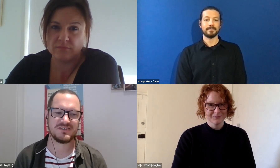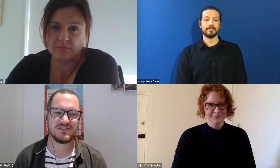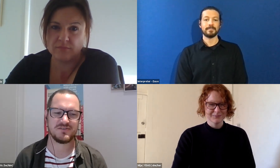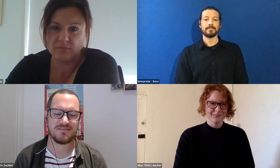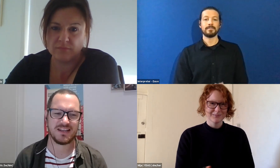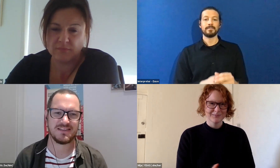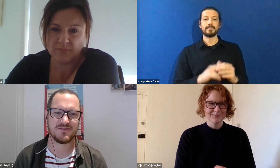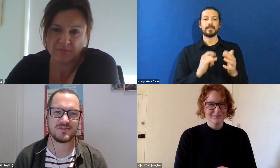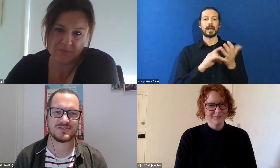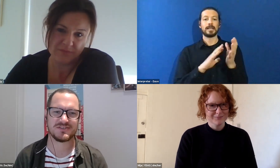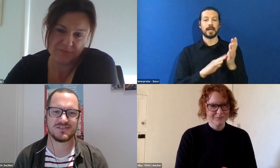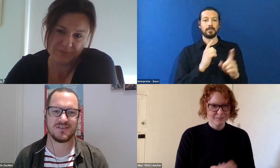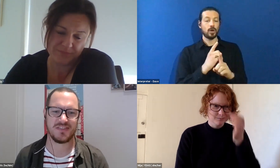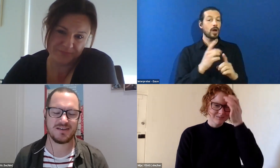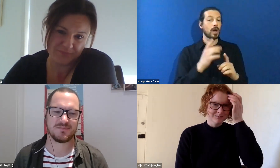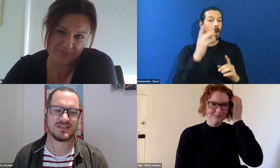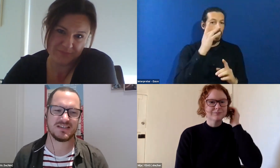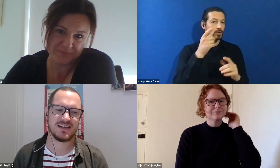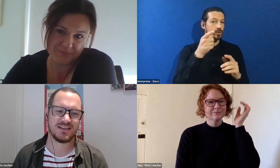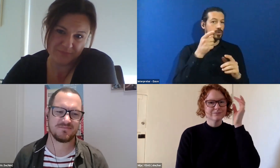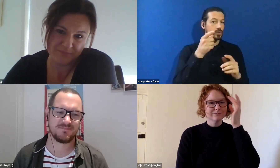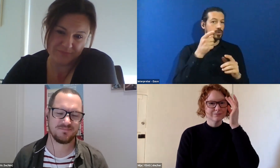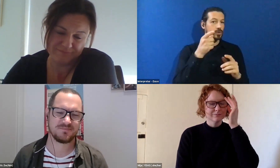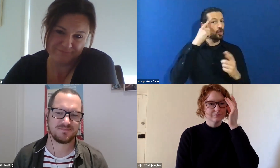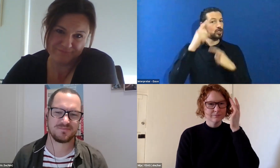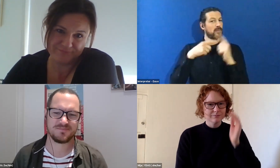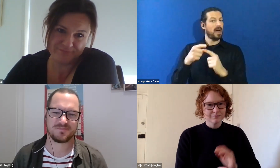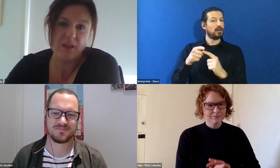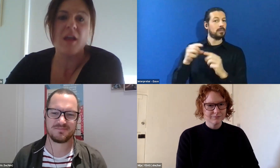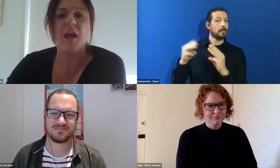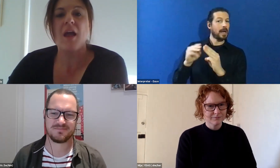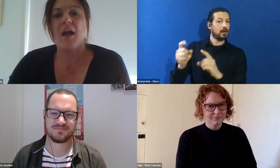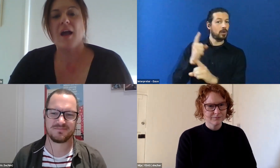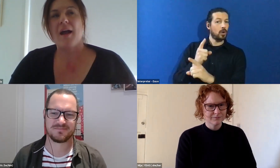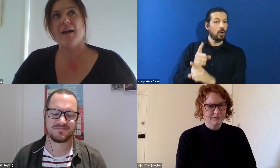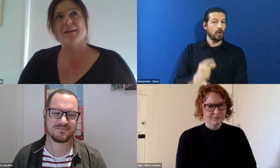Mel, did you have any thoughts on that particularly?